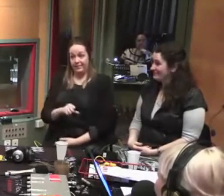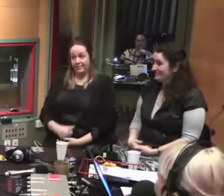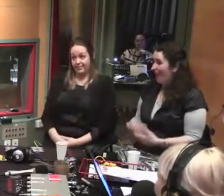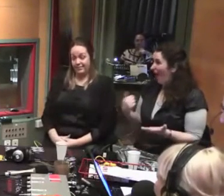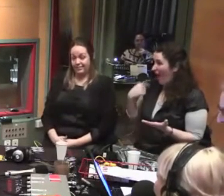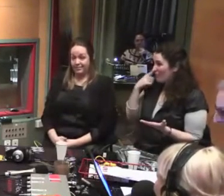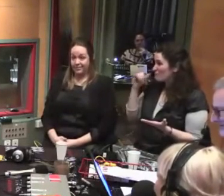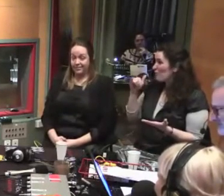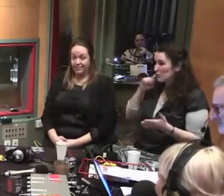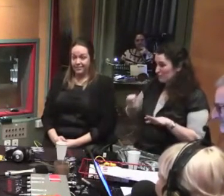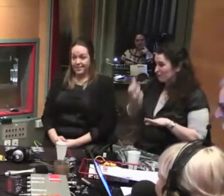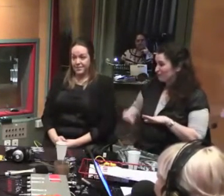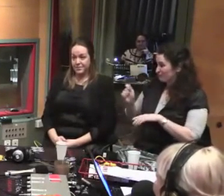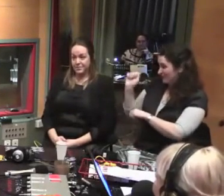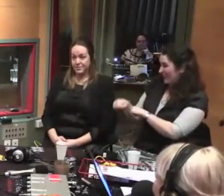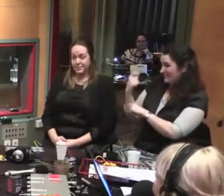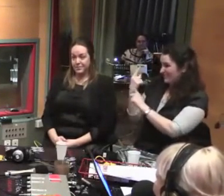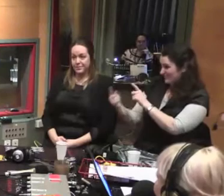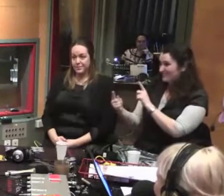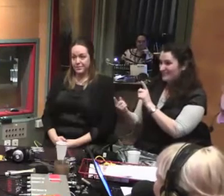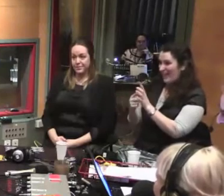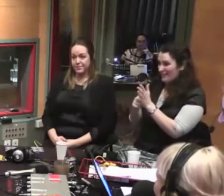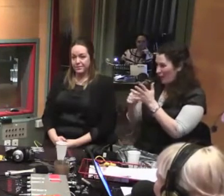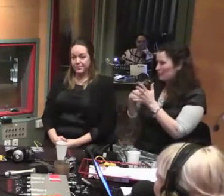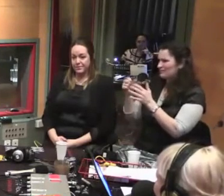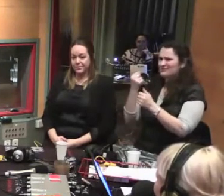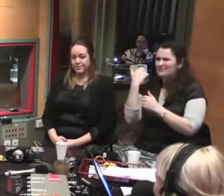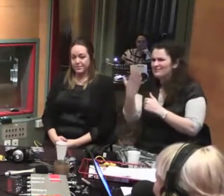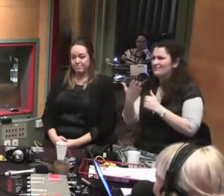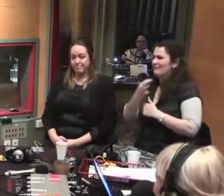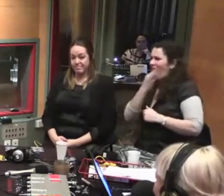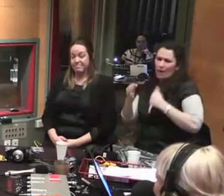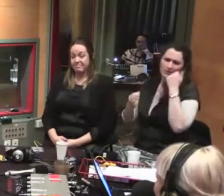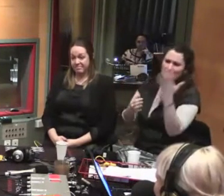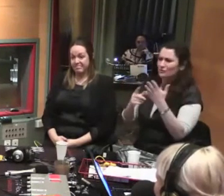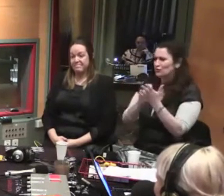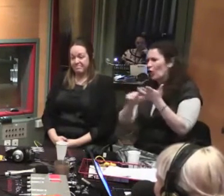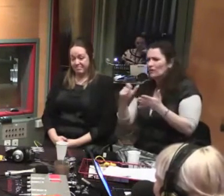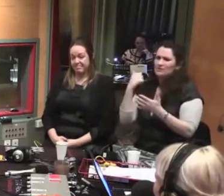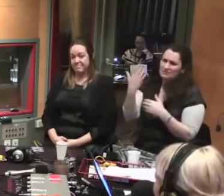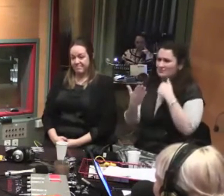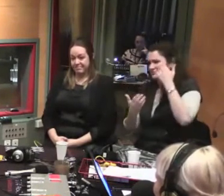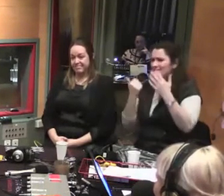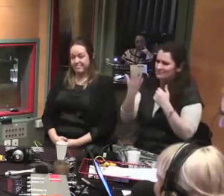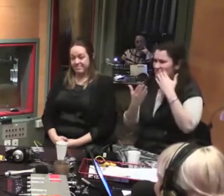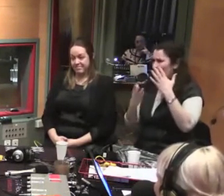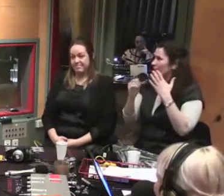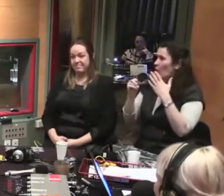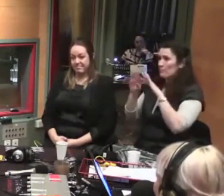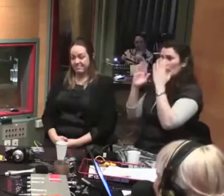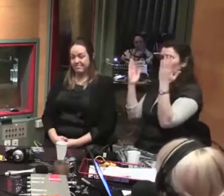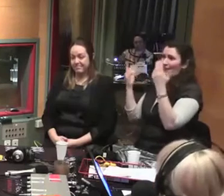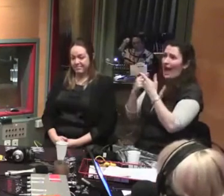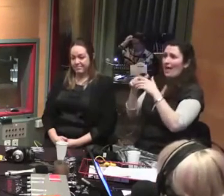of it after you bombarded her with flowers and chocolates deliveries and chocolates and all from the other side of the world. In fact, when